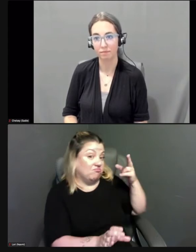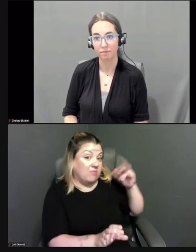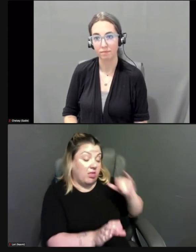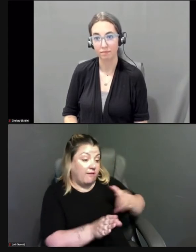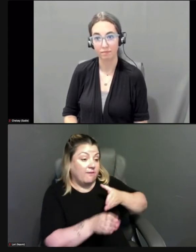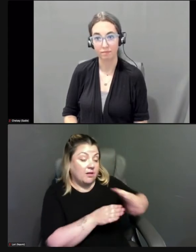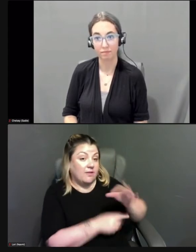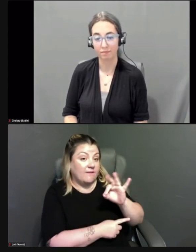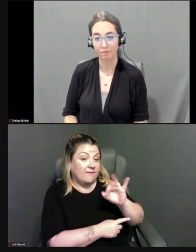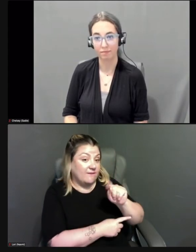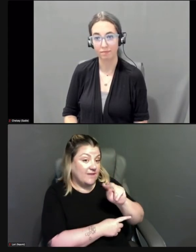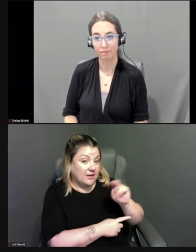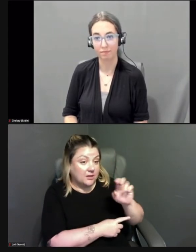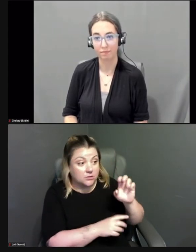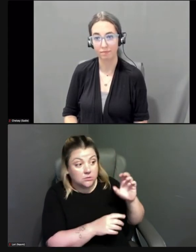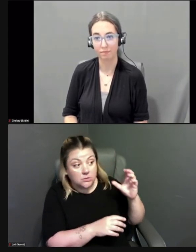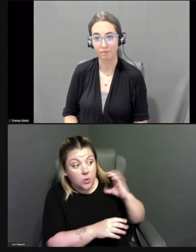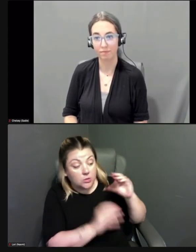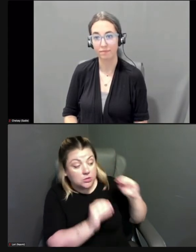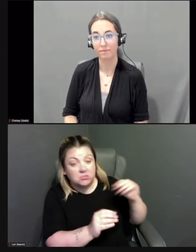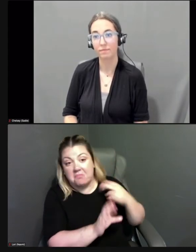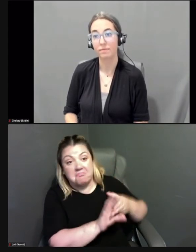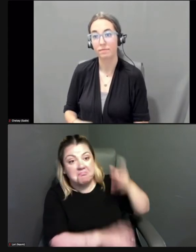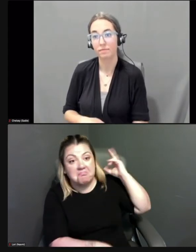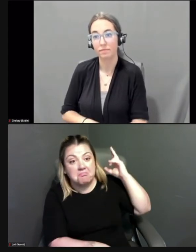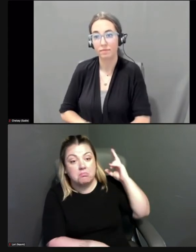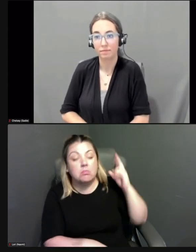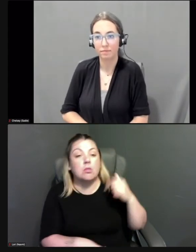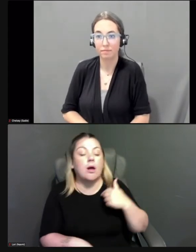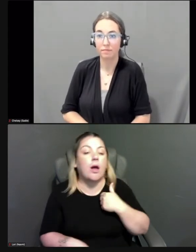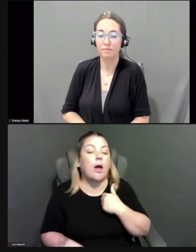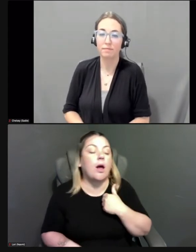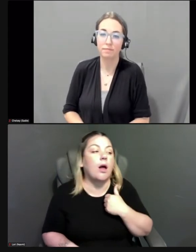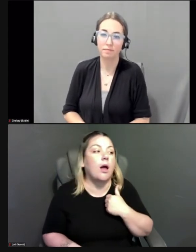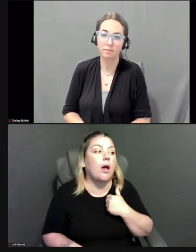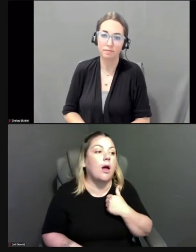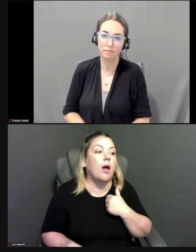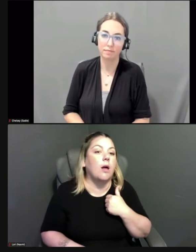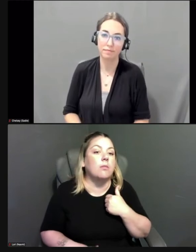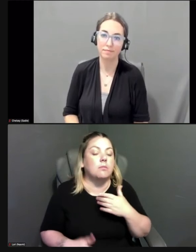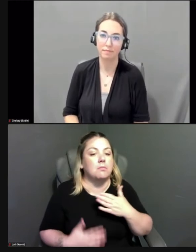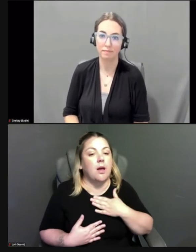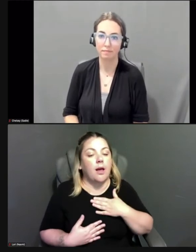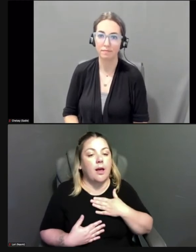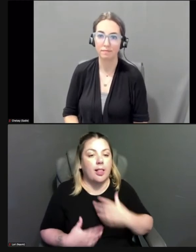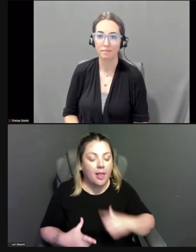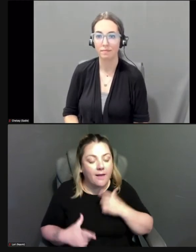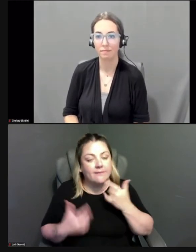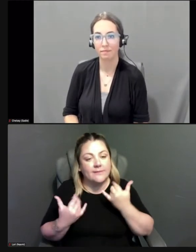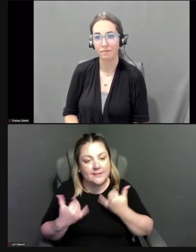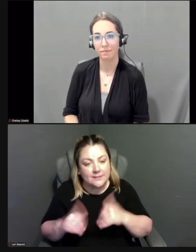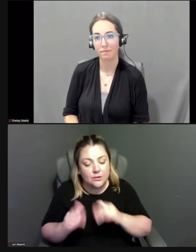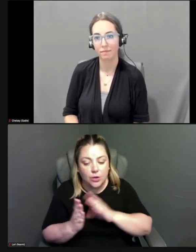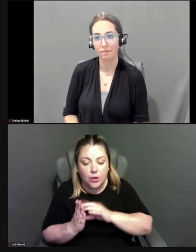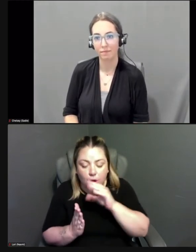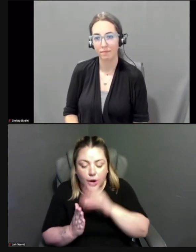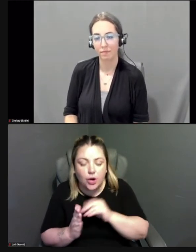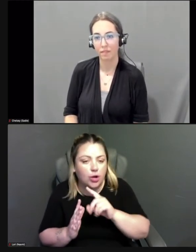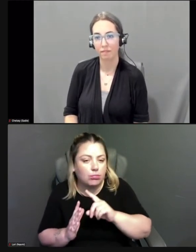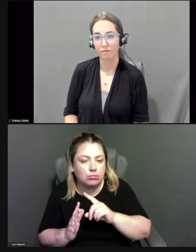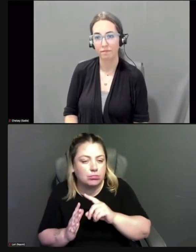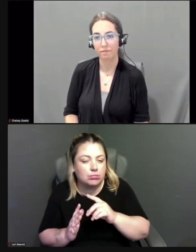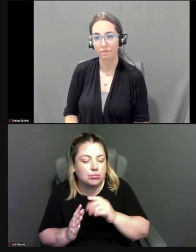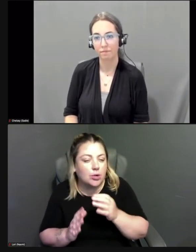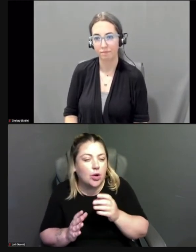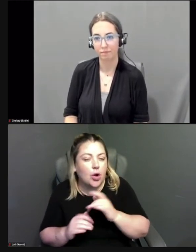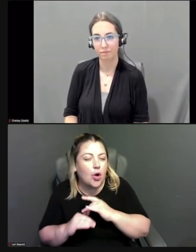altogether. And, some of it is because I made that decision when I was still pretty early in my own journey with this stuff. And so, it just felt easier